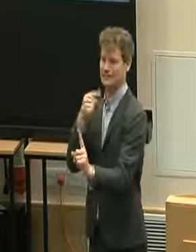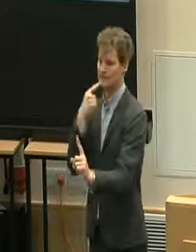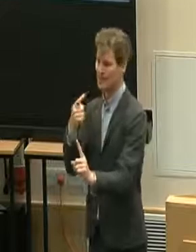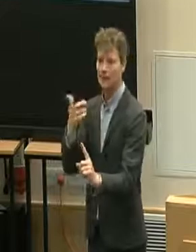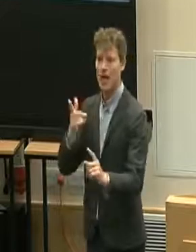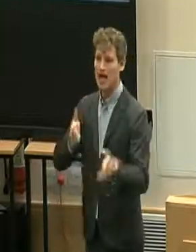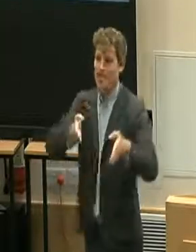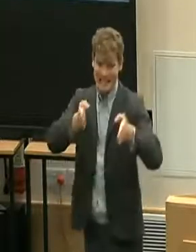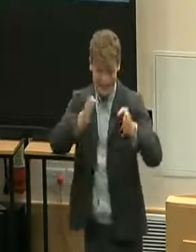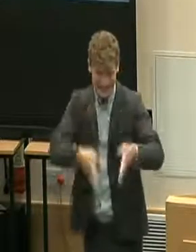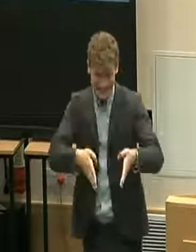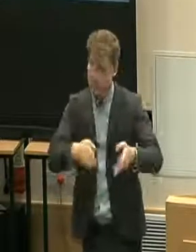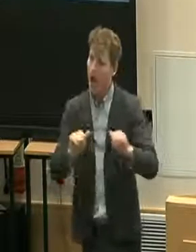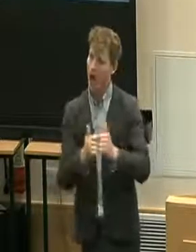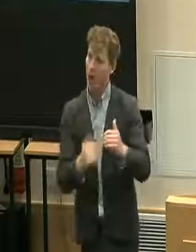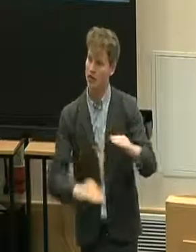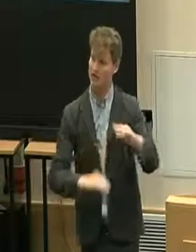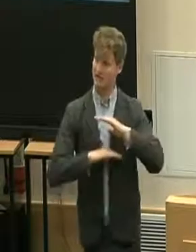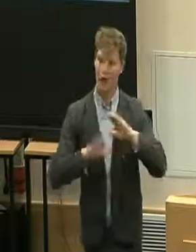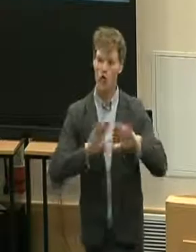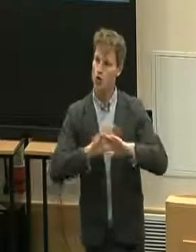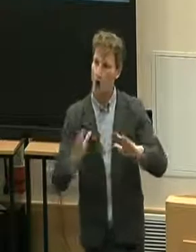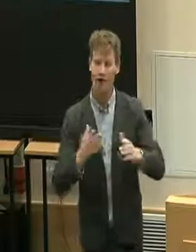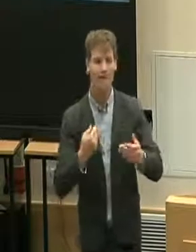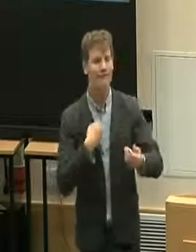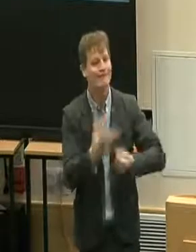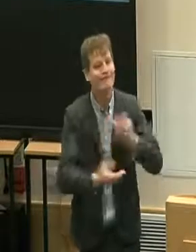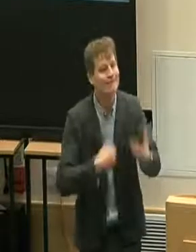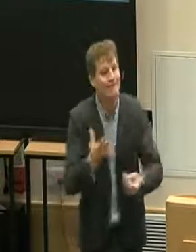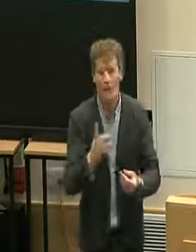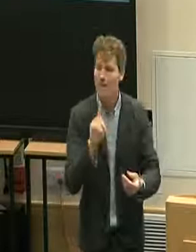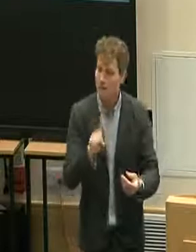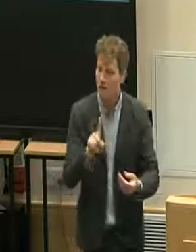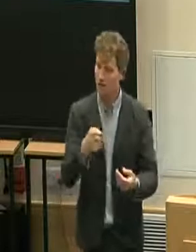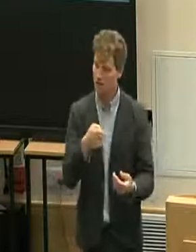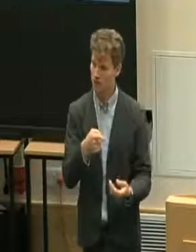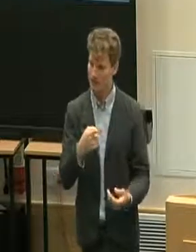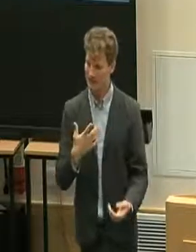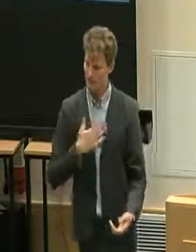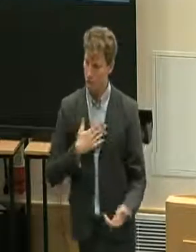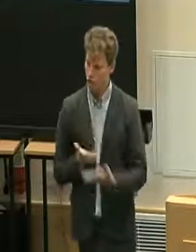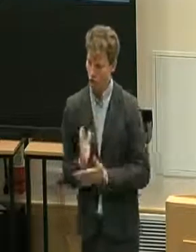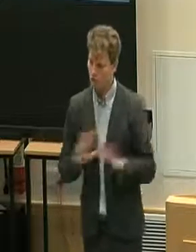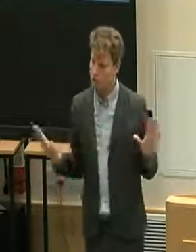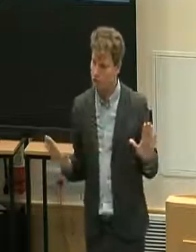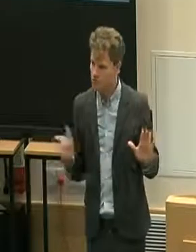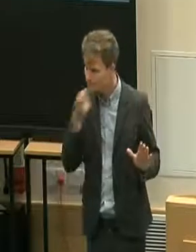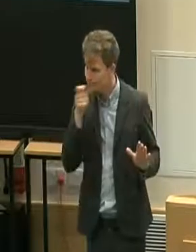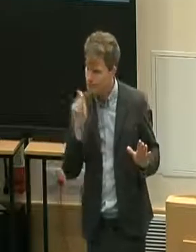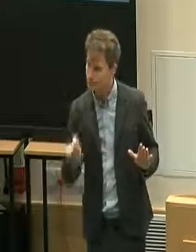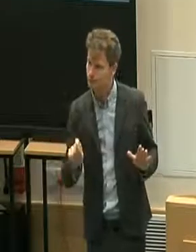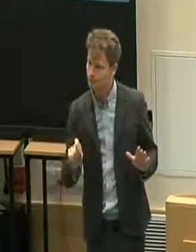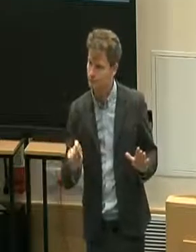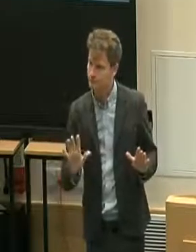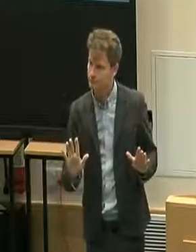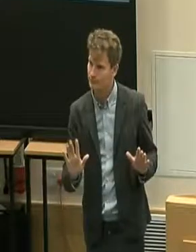charitably, but by entitlement. You are owed this. Now, what happens